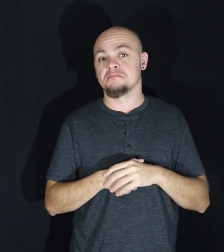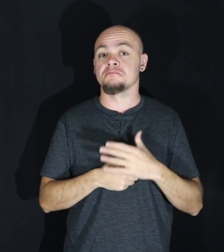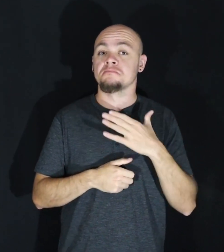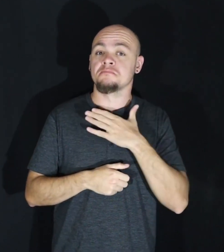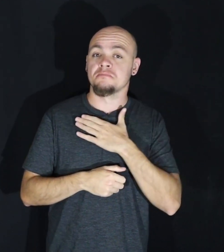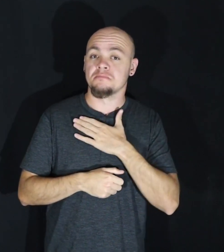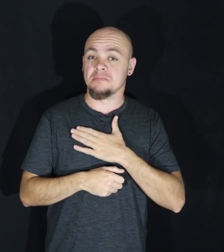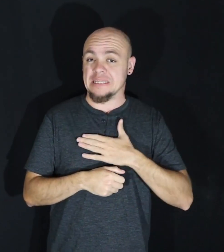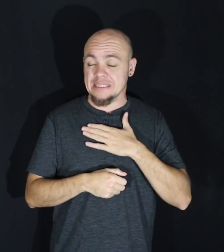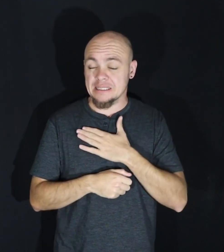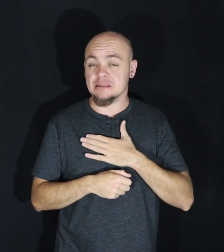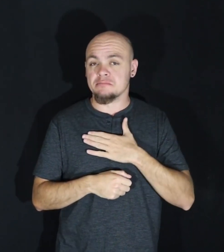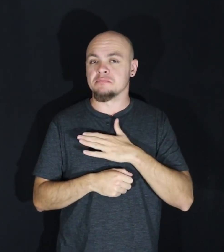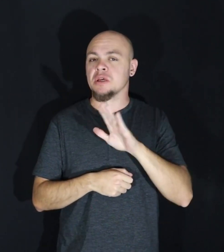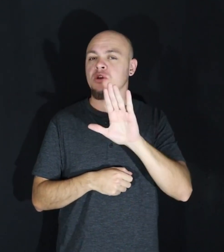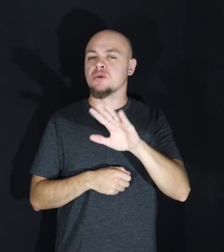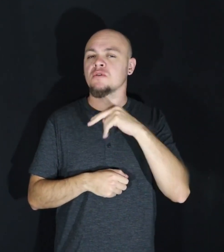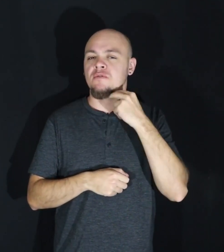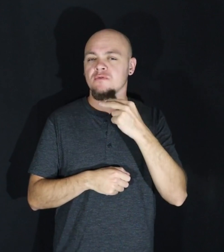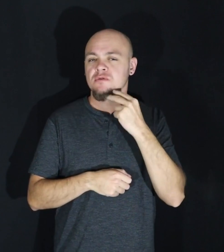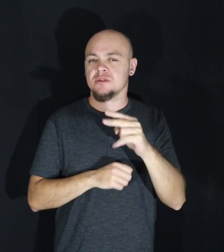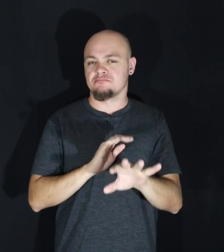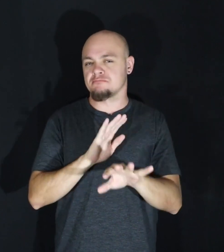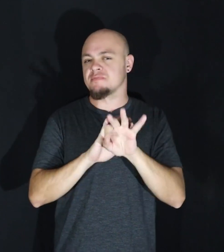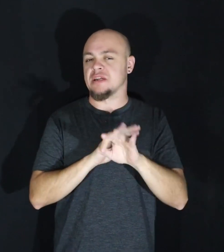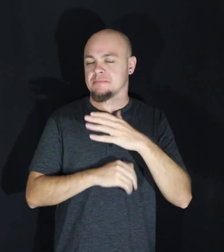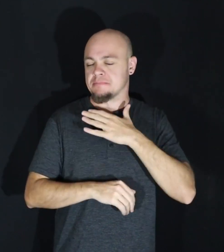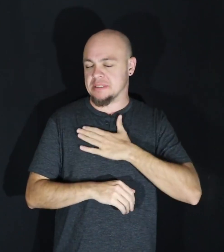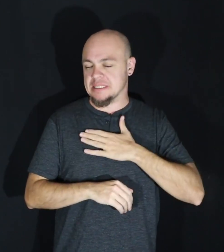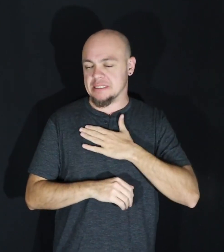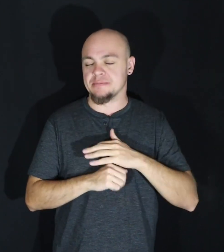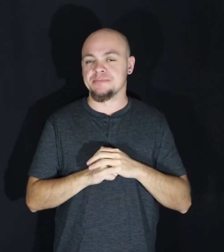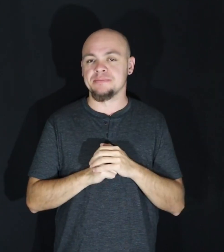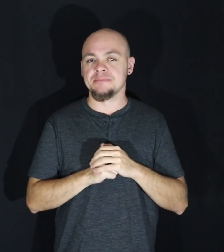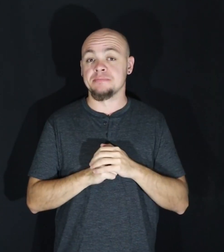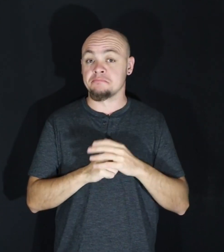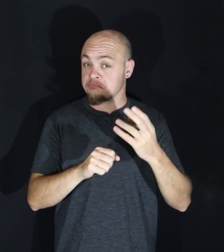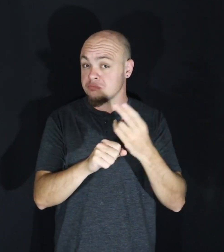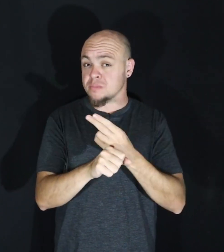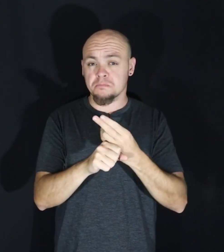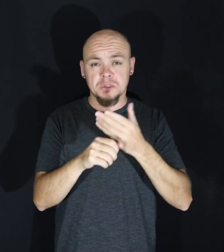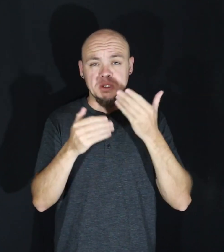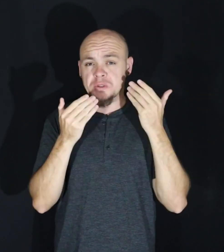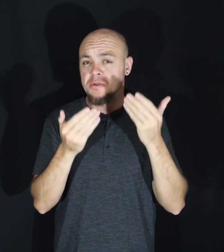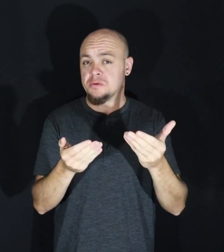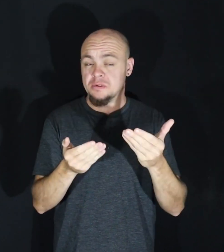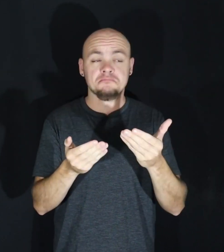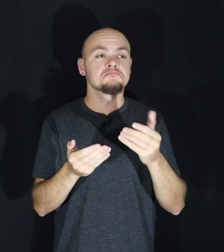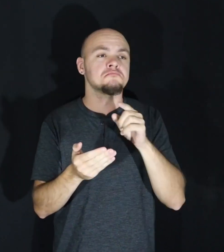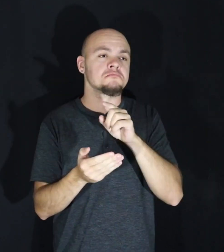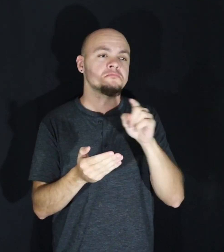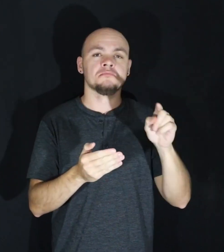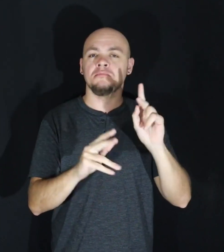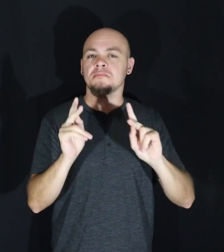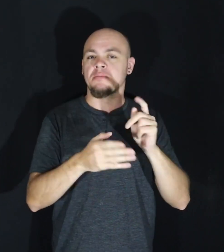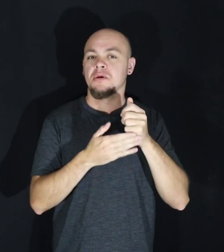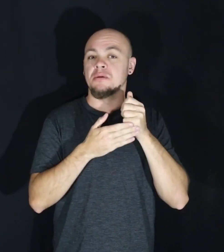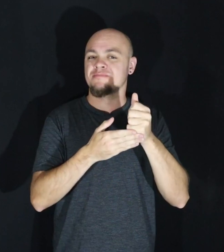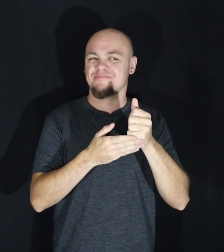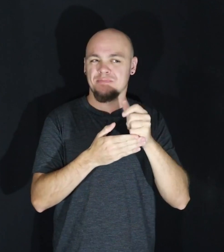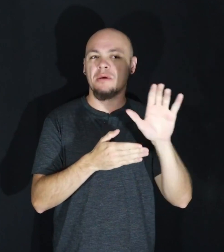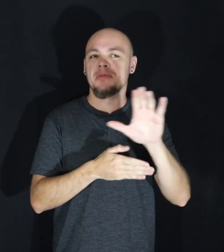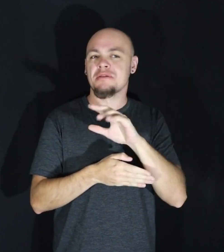Please find your voice and use it to help others find